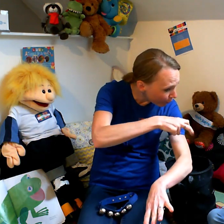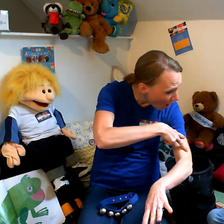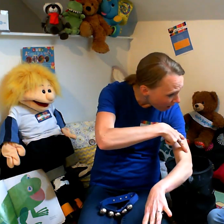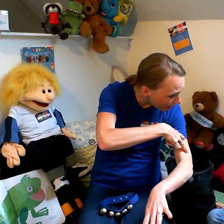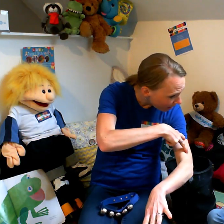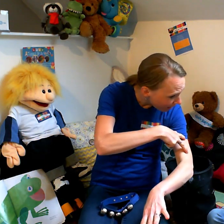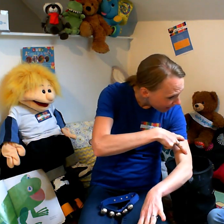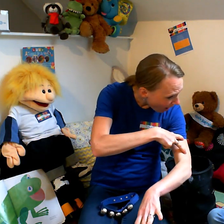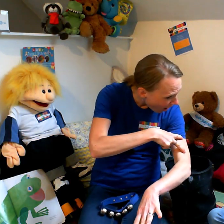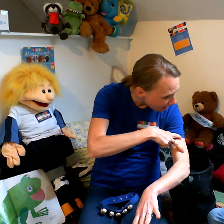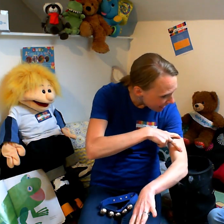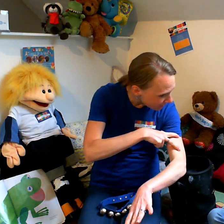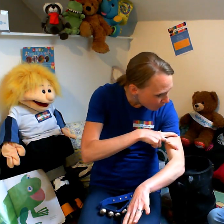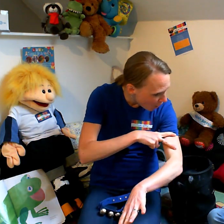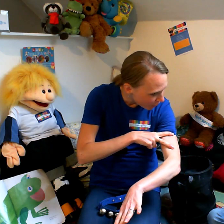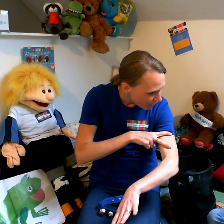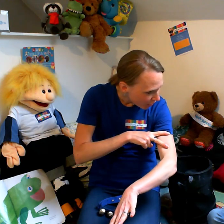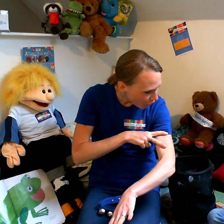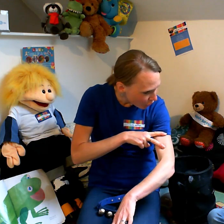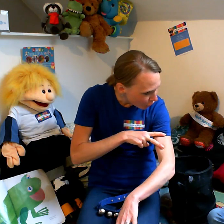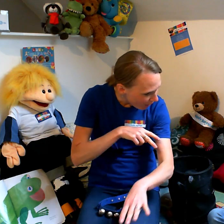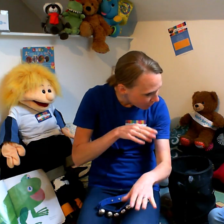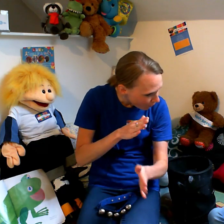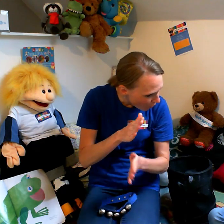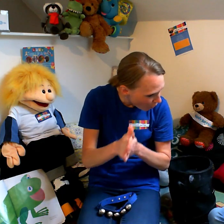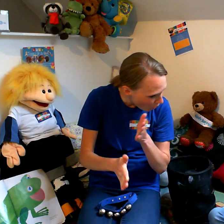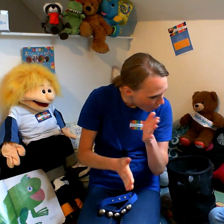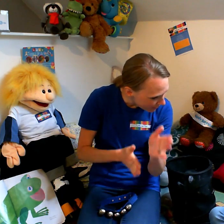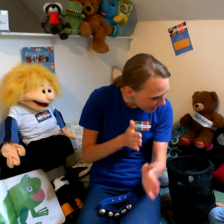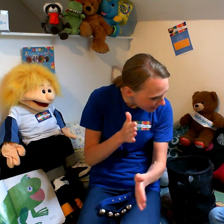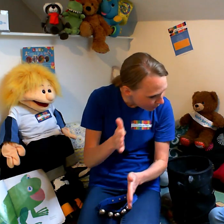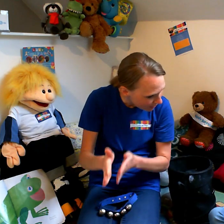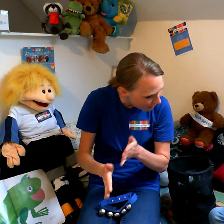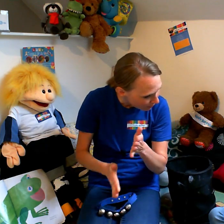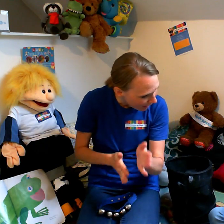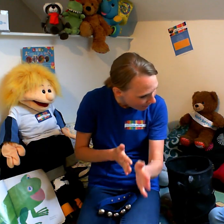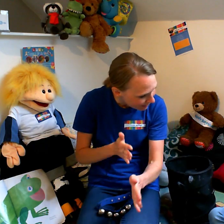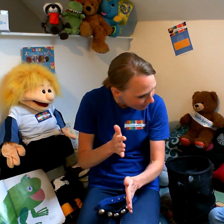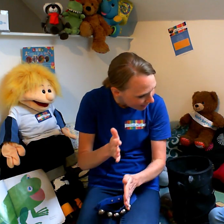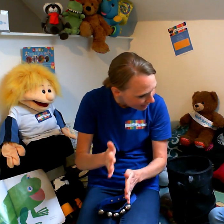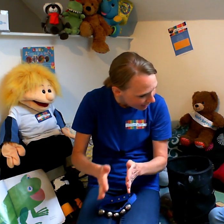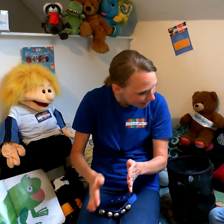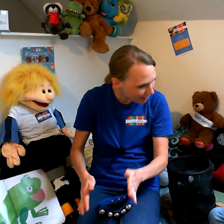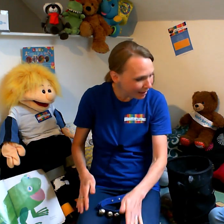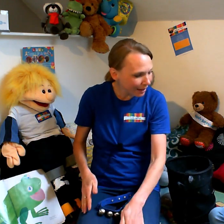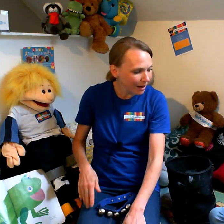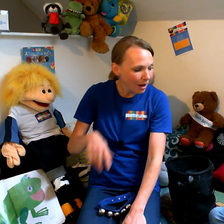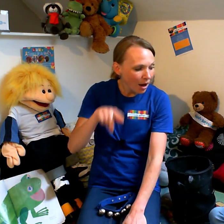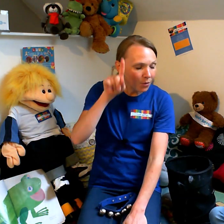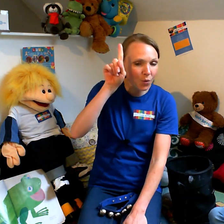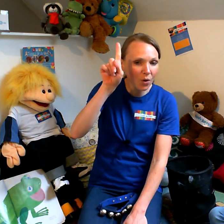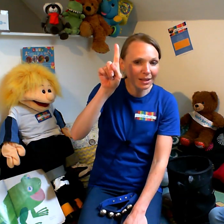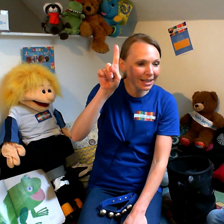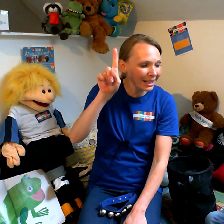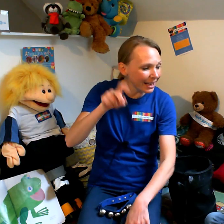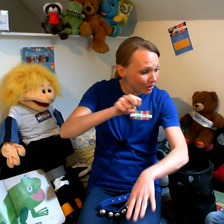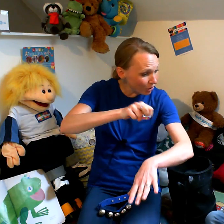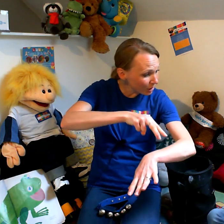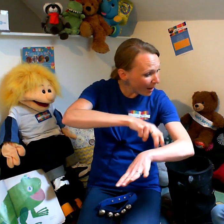frog. Oh, last one. Can you try and do all the science quiz in this one, Harris? Are you ready? One little